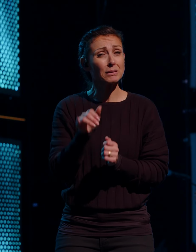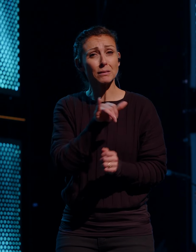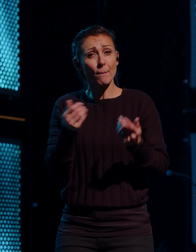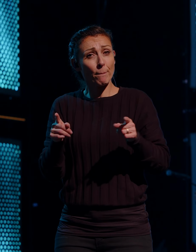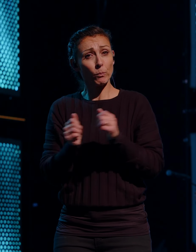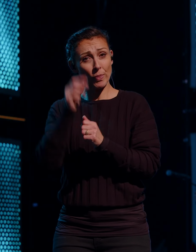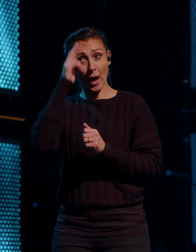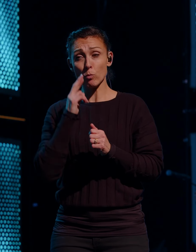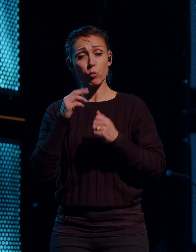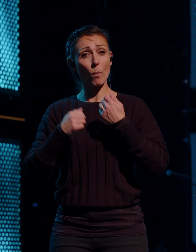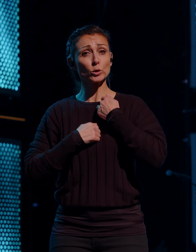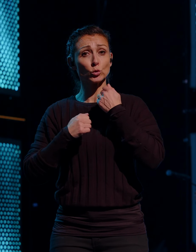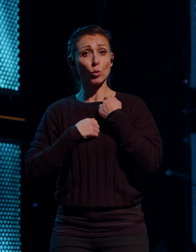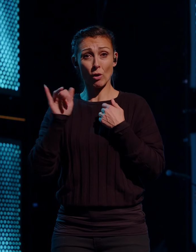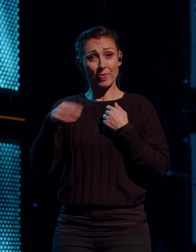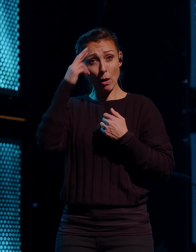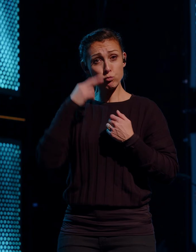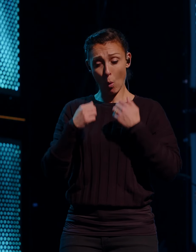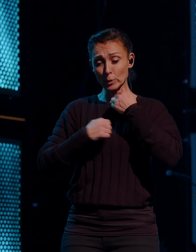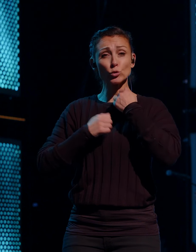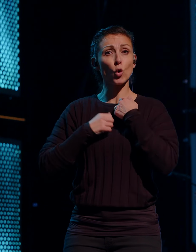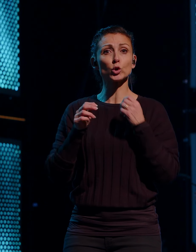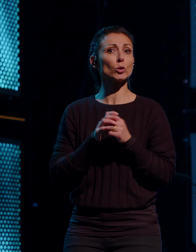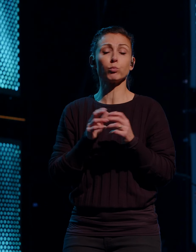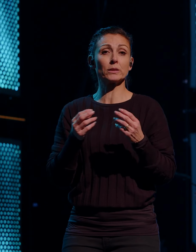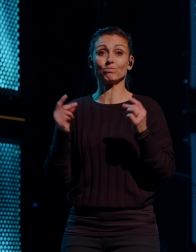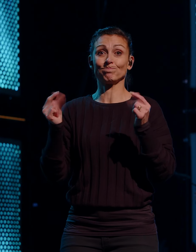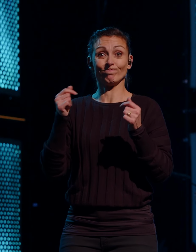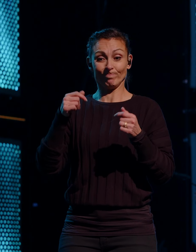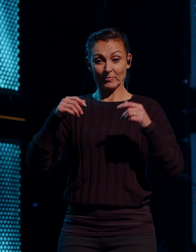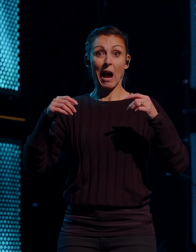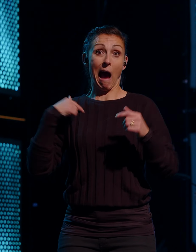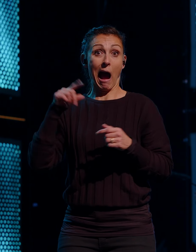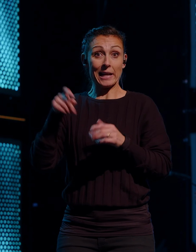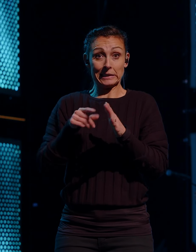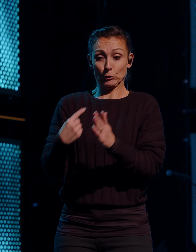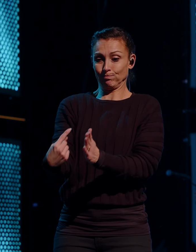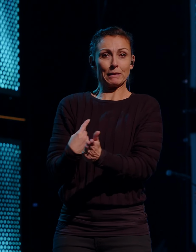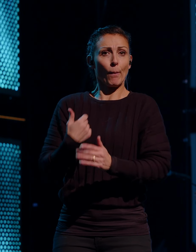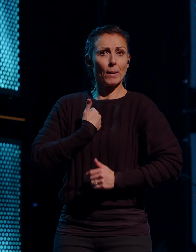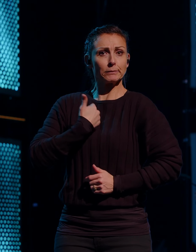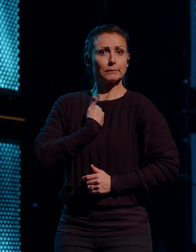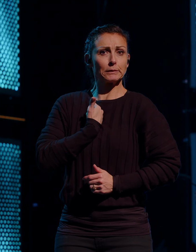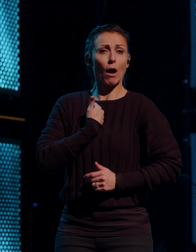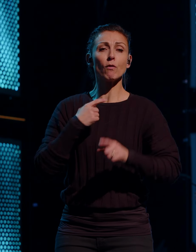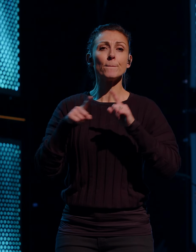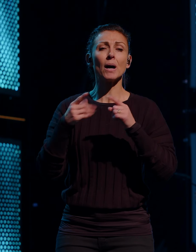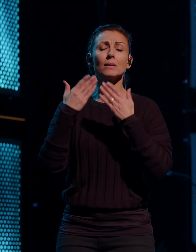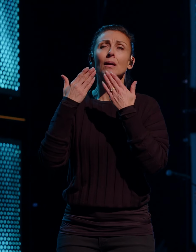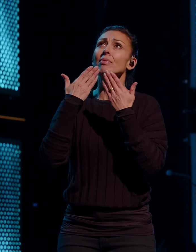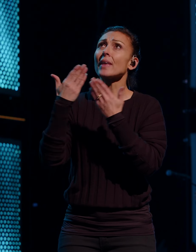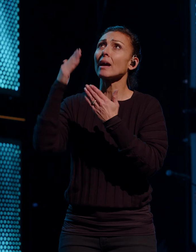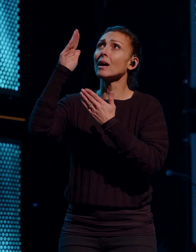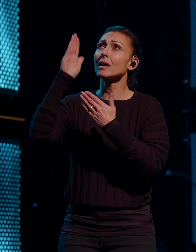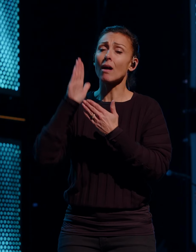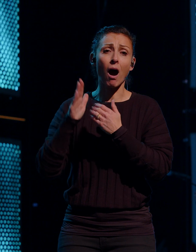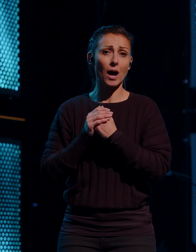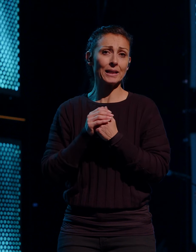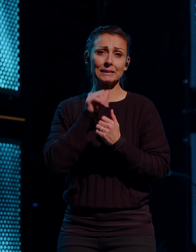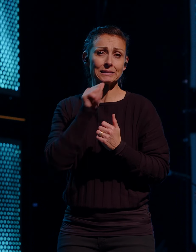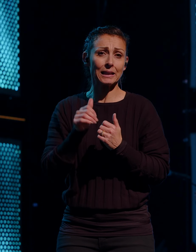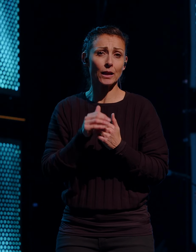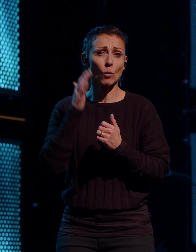doing that. Praise God, Paul and Silas were focused on the jailer's eternal salvation more than saving